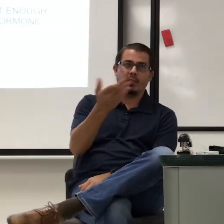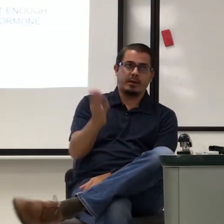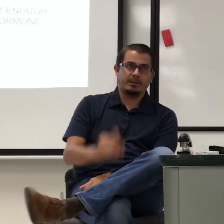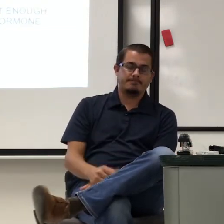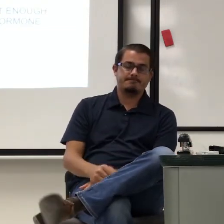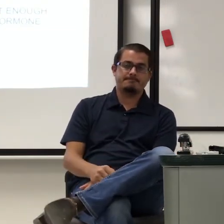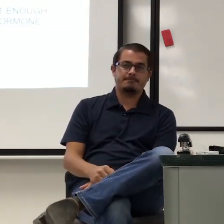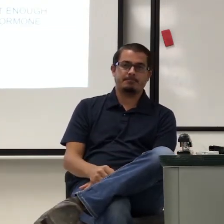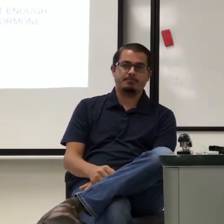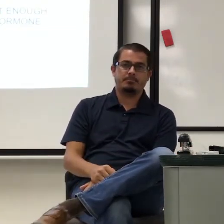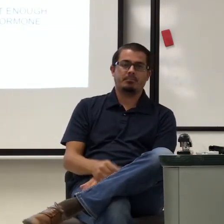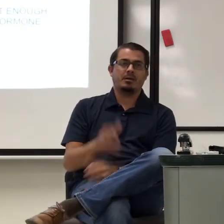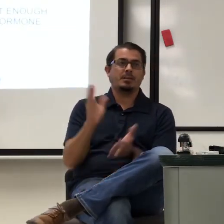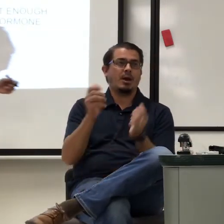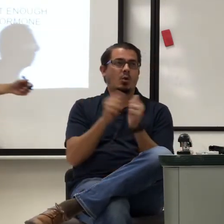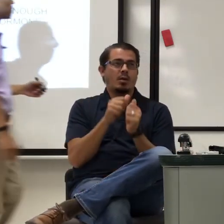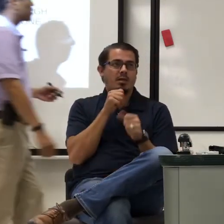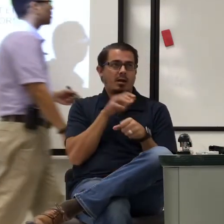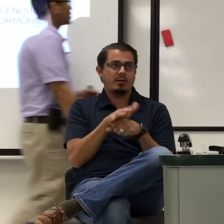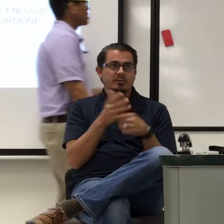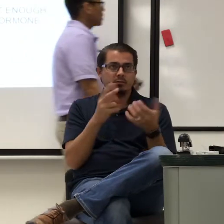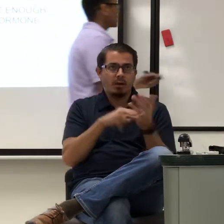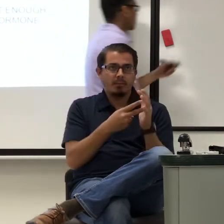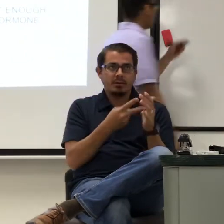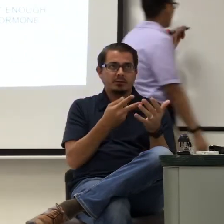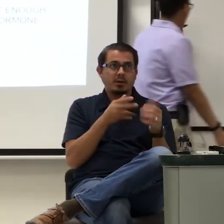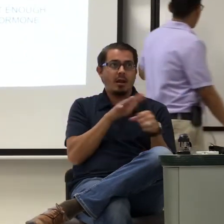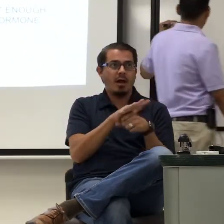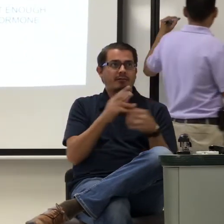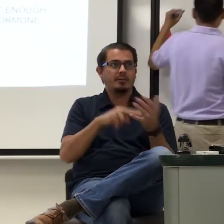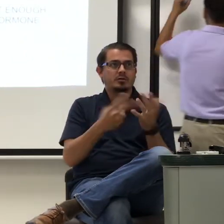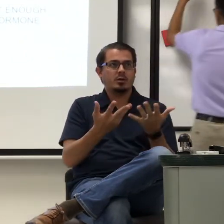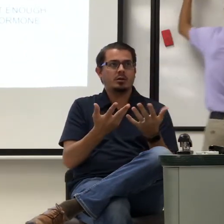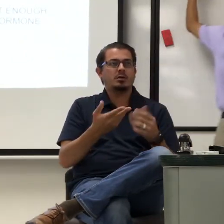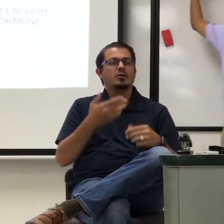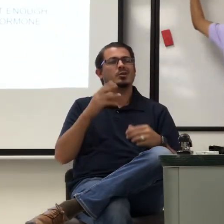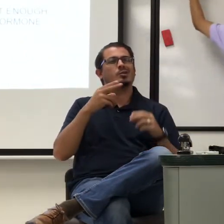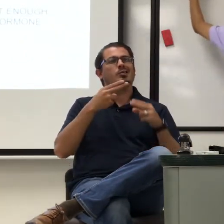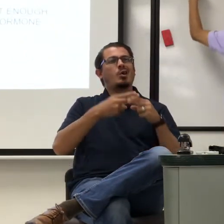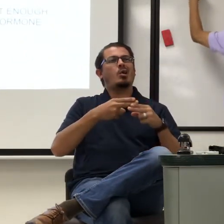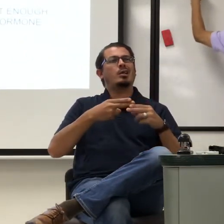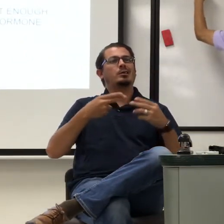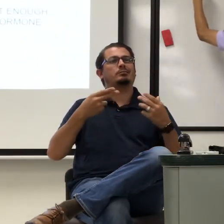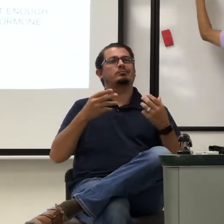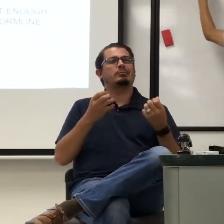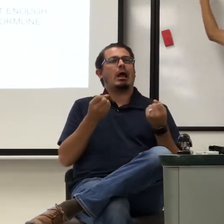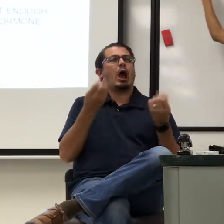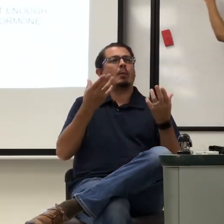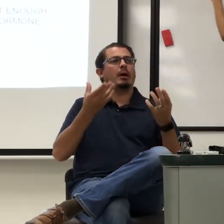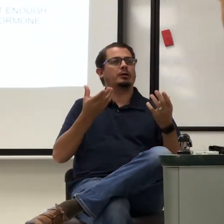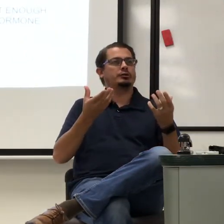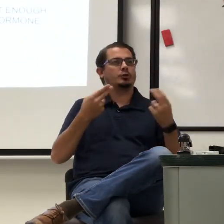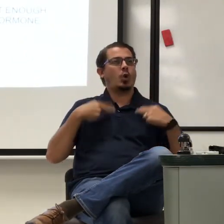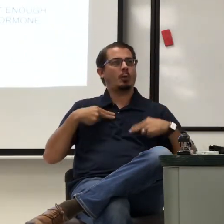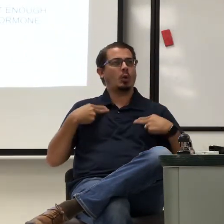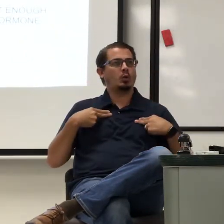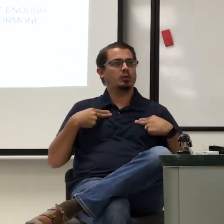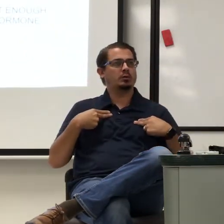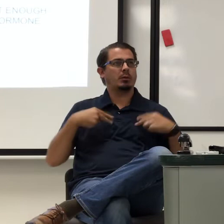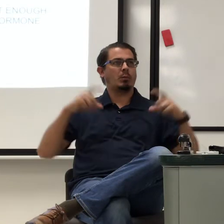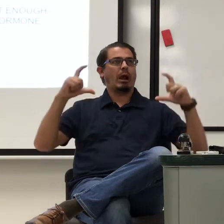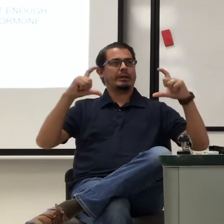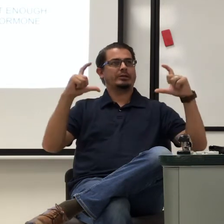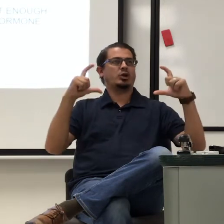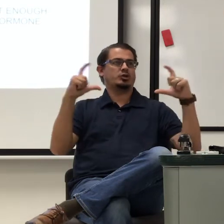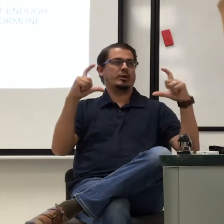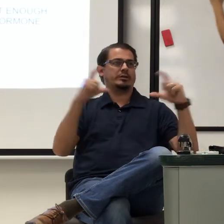versus not enough. So what's enough? Let's call it hormone concentration. Here's my chemistry brackets, my concentration brackets